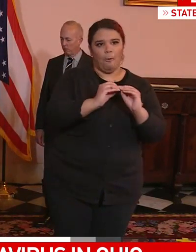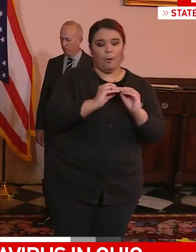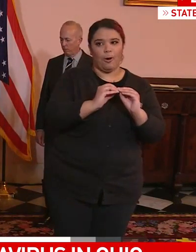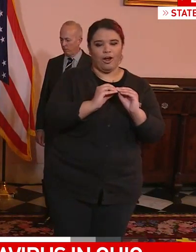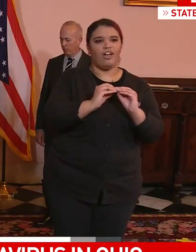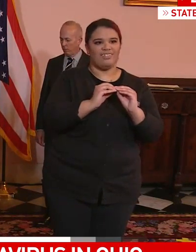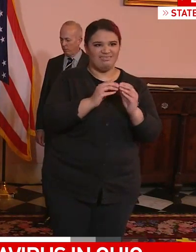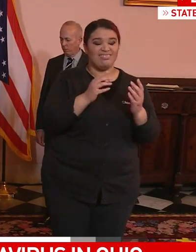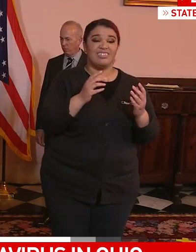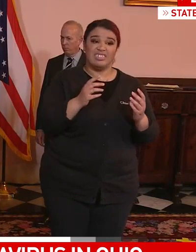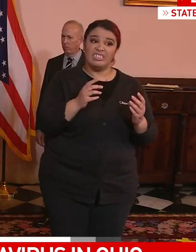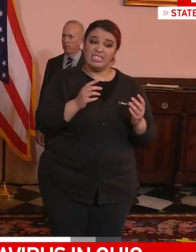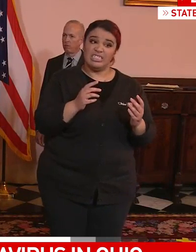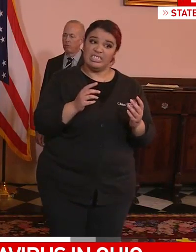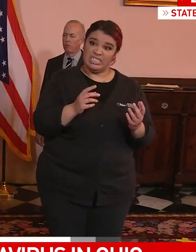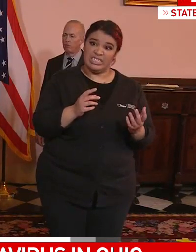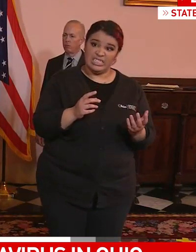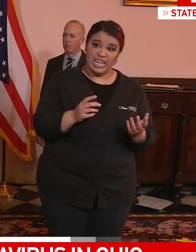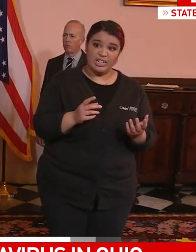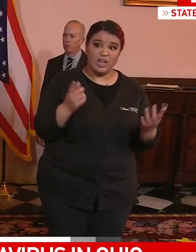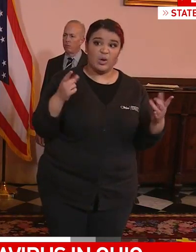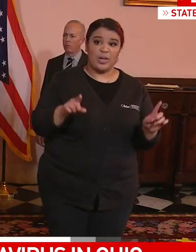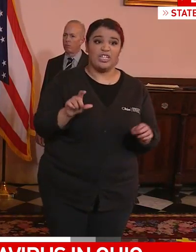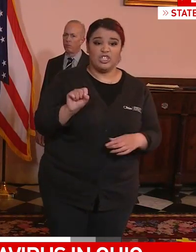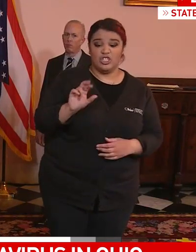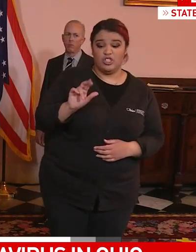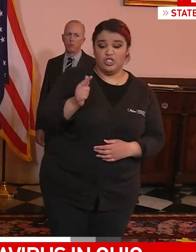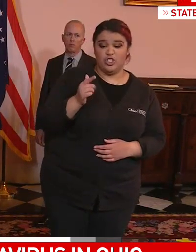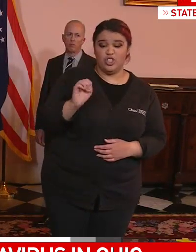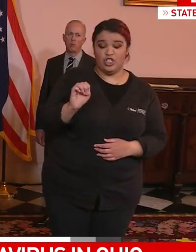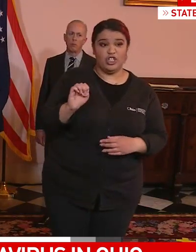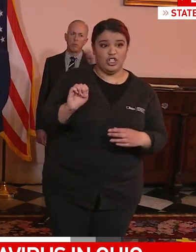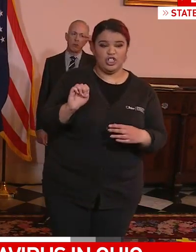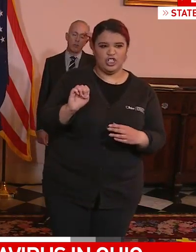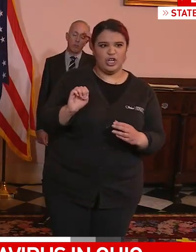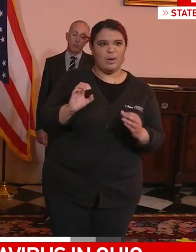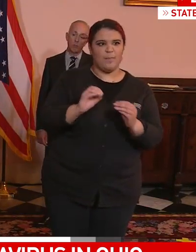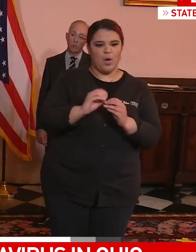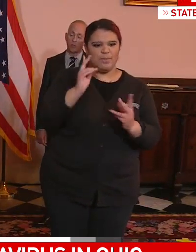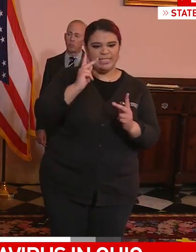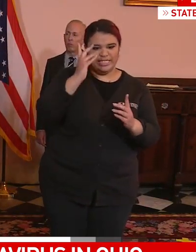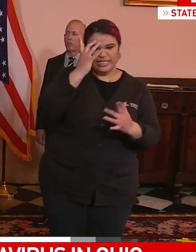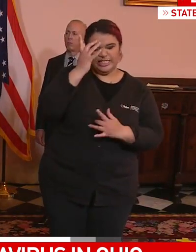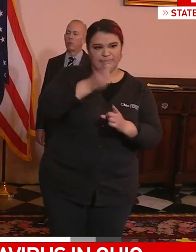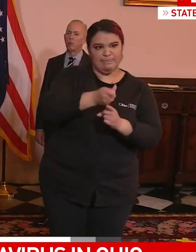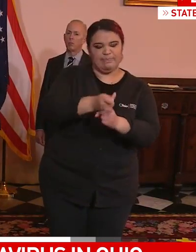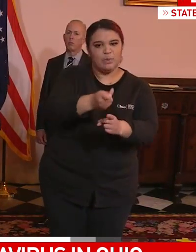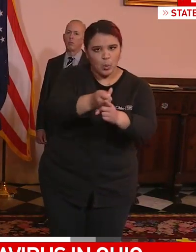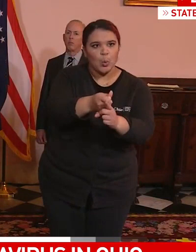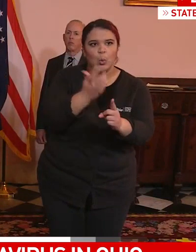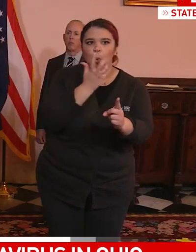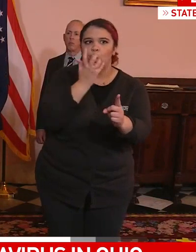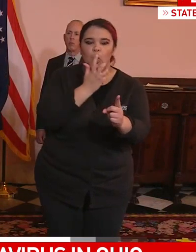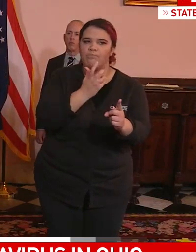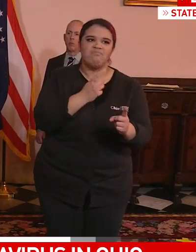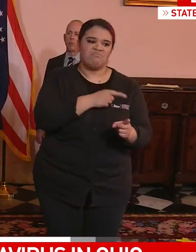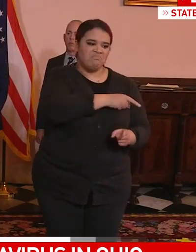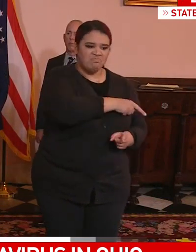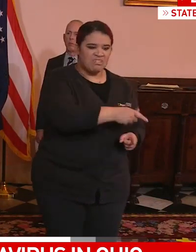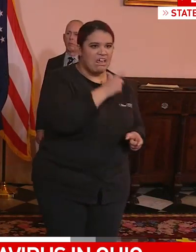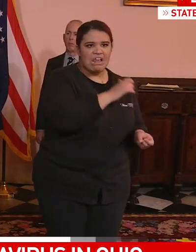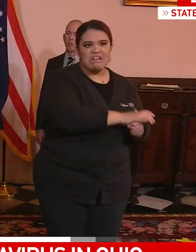surge occurs in our healthcare system. And the national stockpile, can you tell us some numbers? The